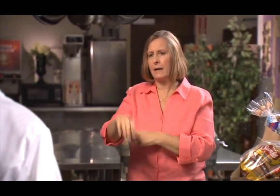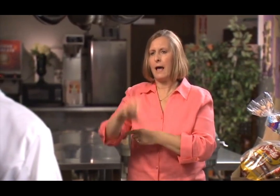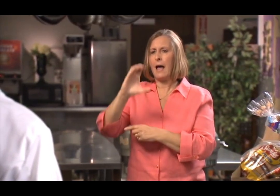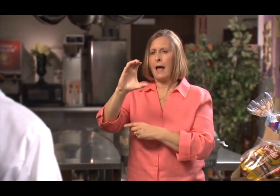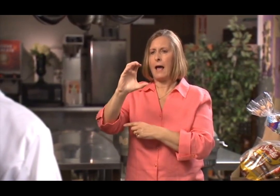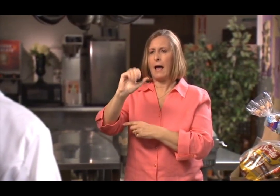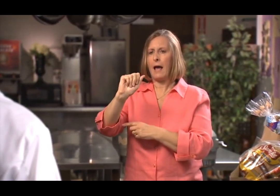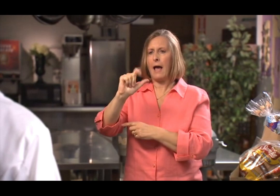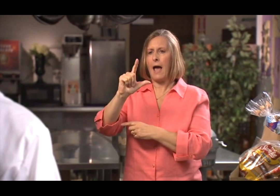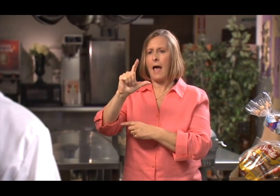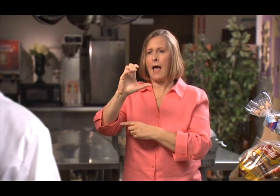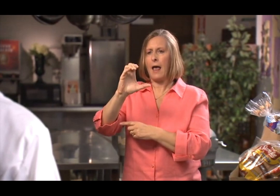calcium,